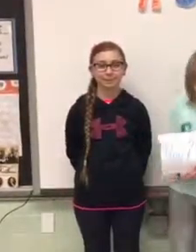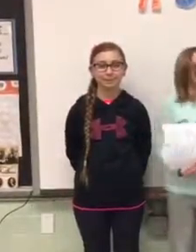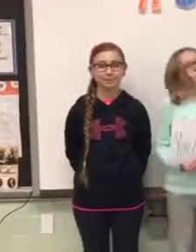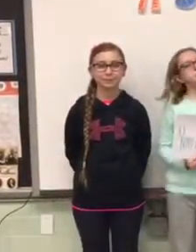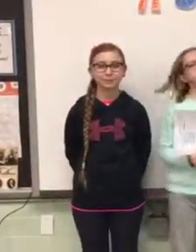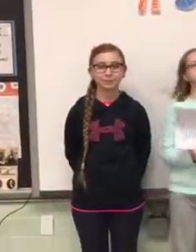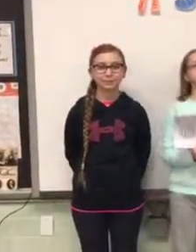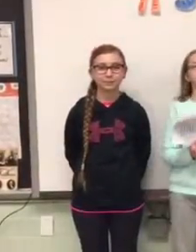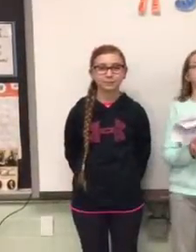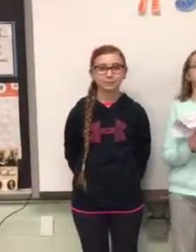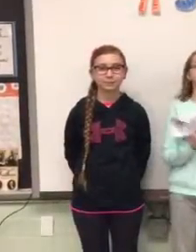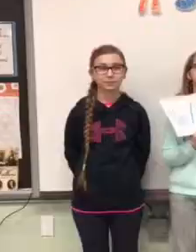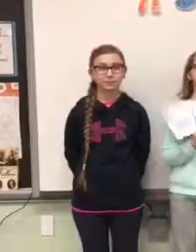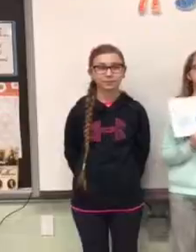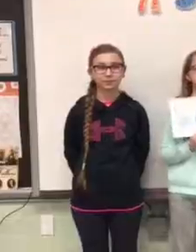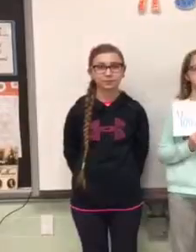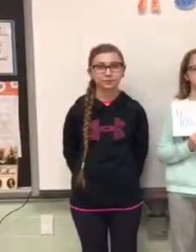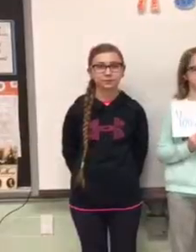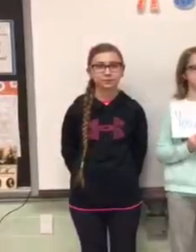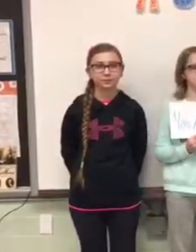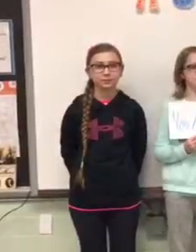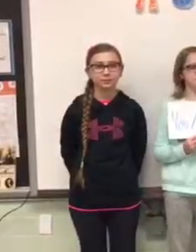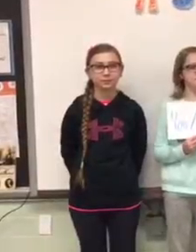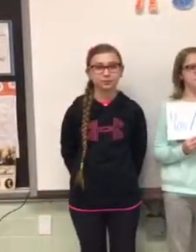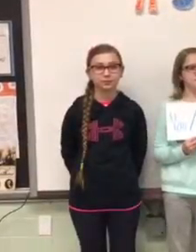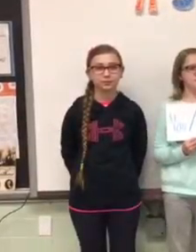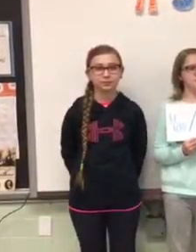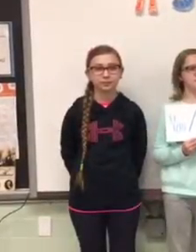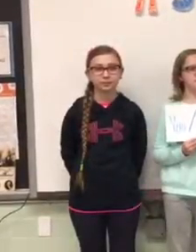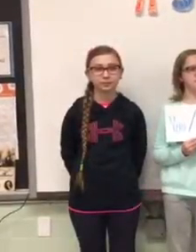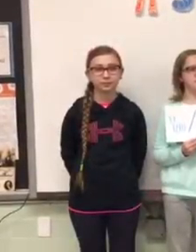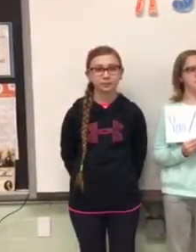You and your. You. Your.